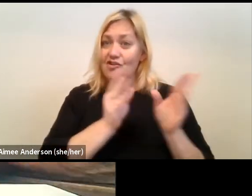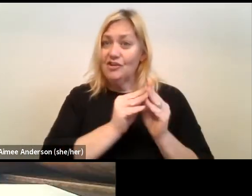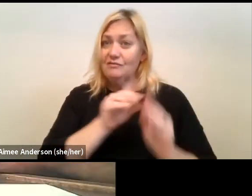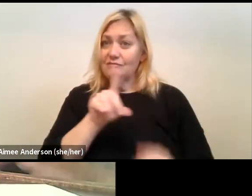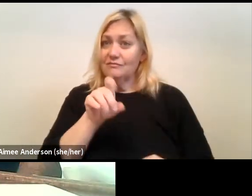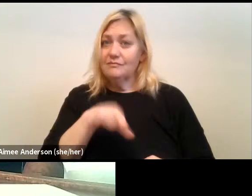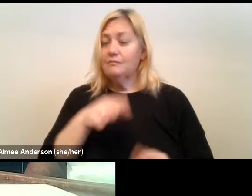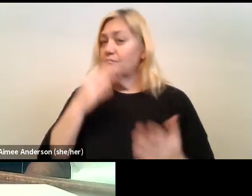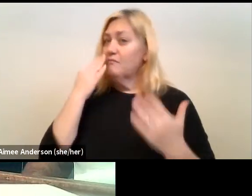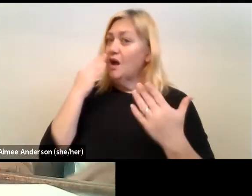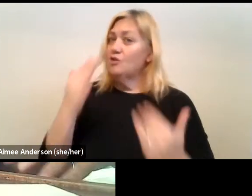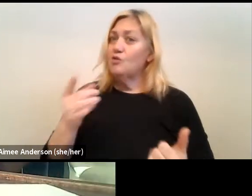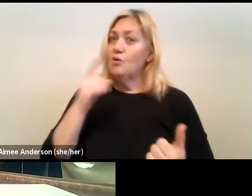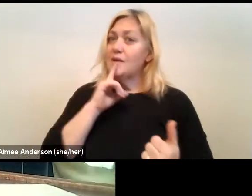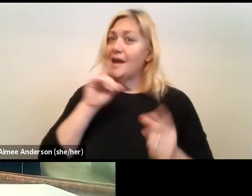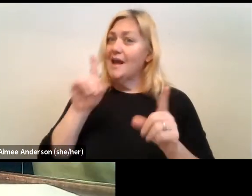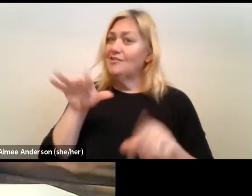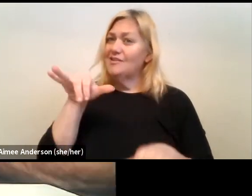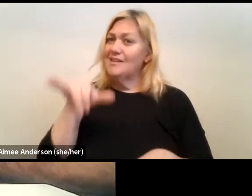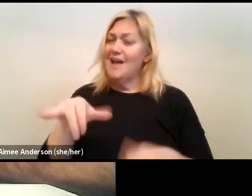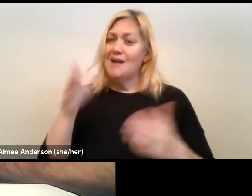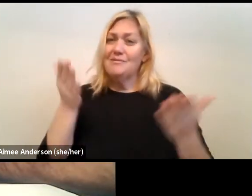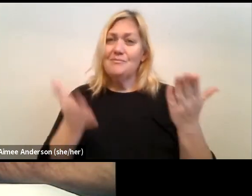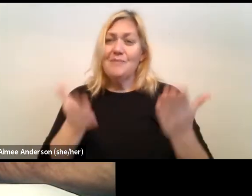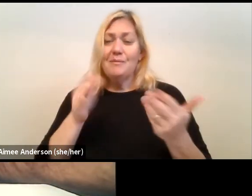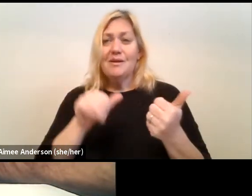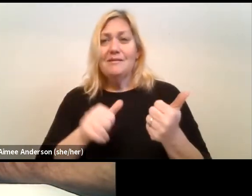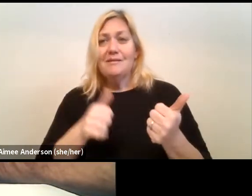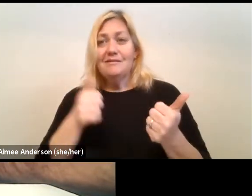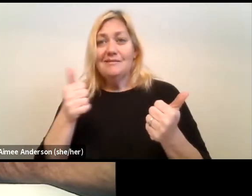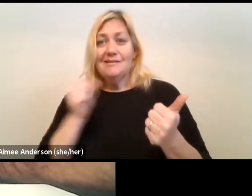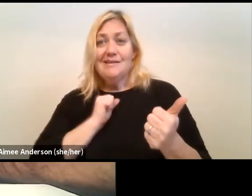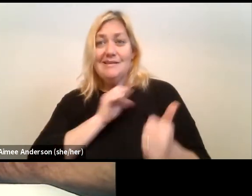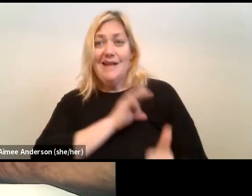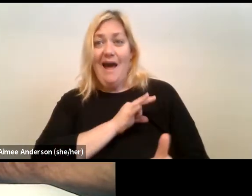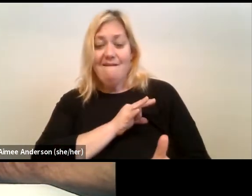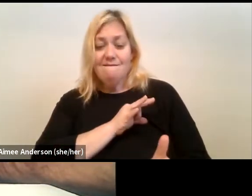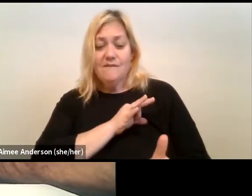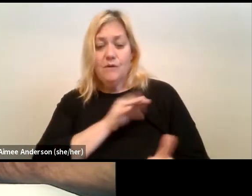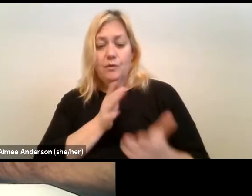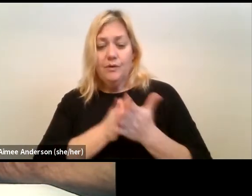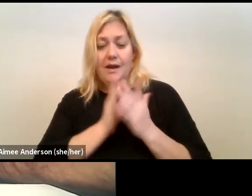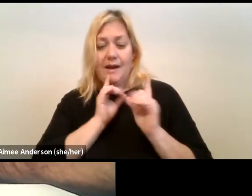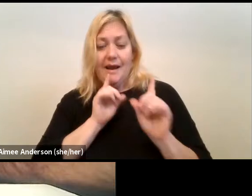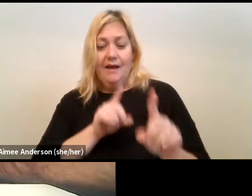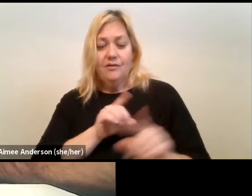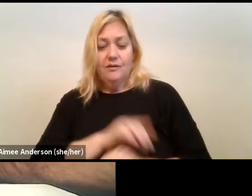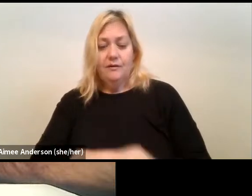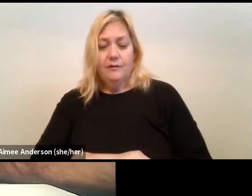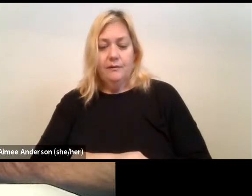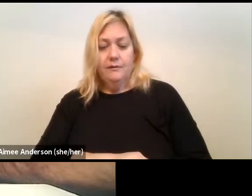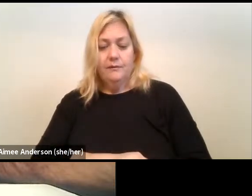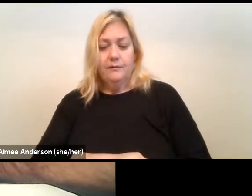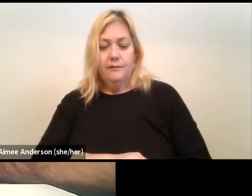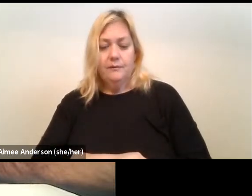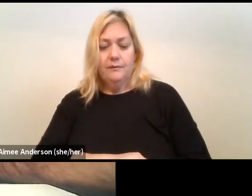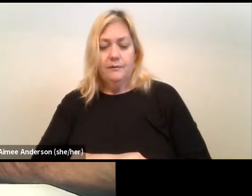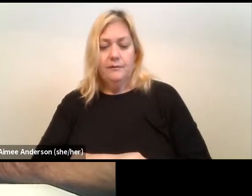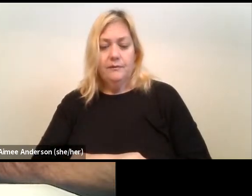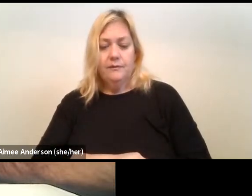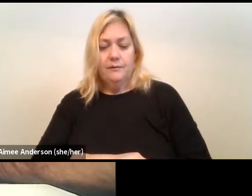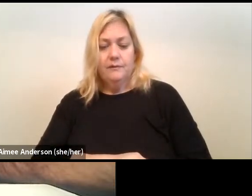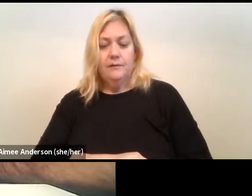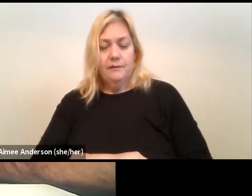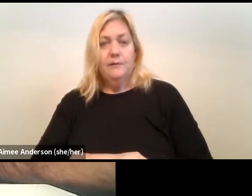I do not know the answer to that. Perhaps there might be staff who might be able to answer that. I can answer that,